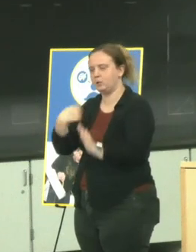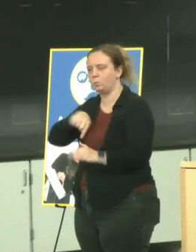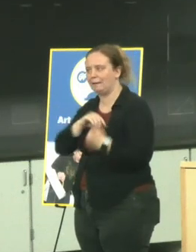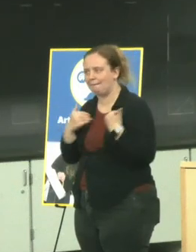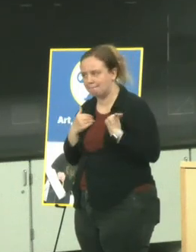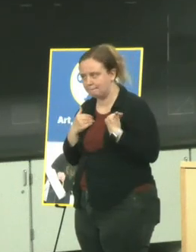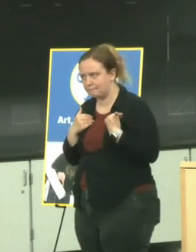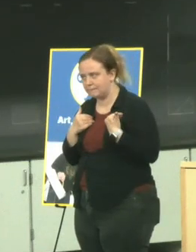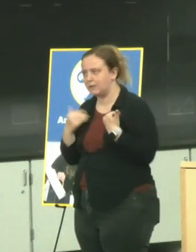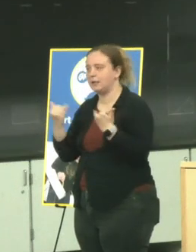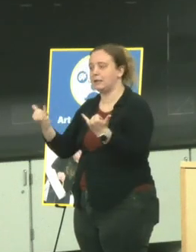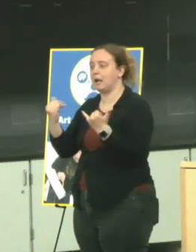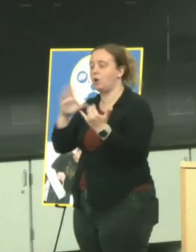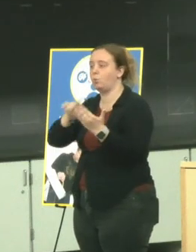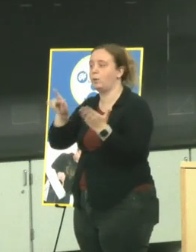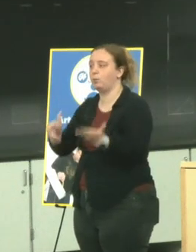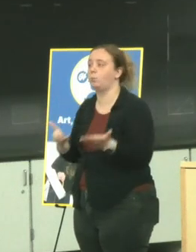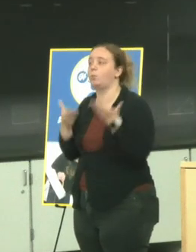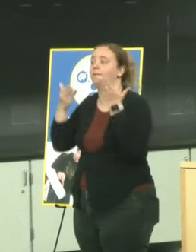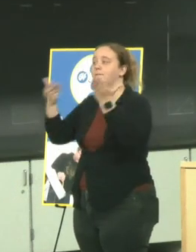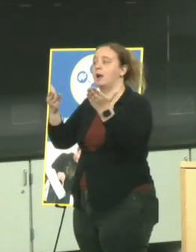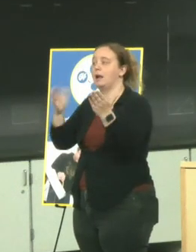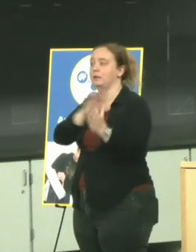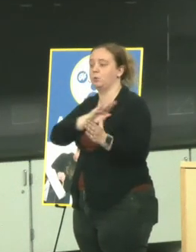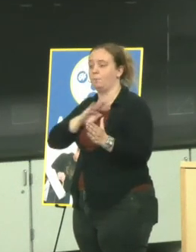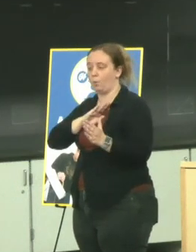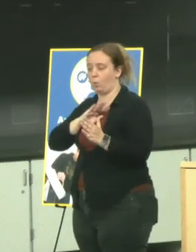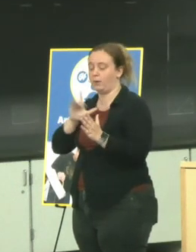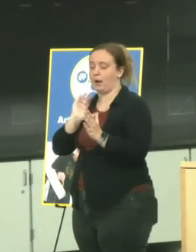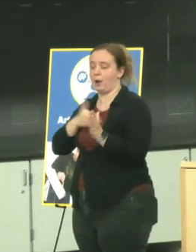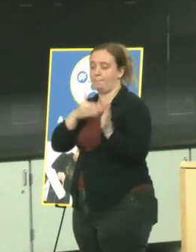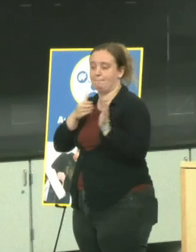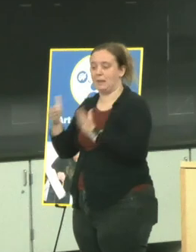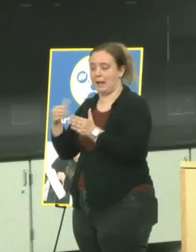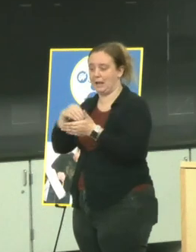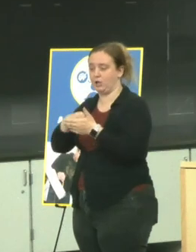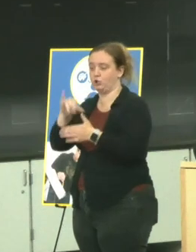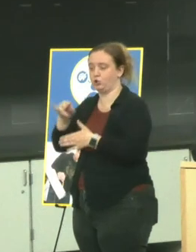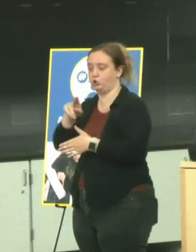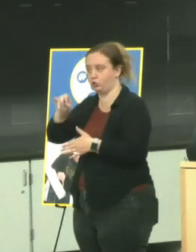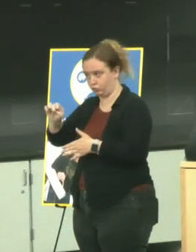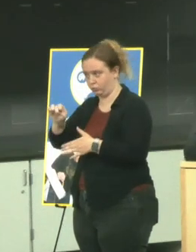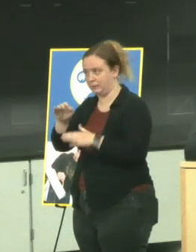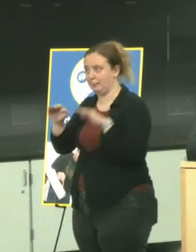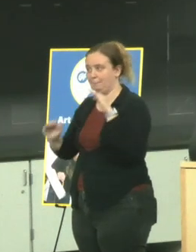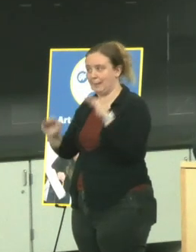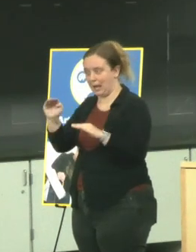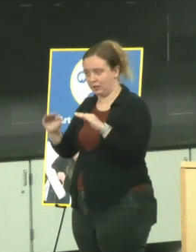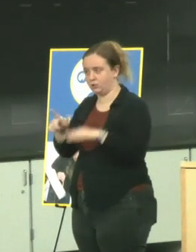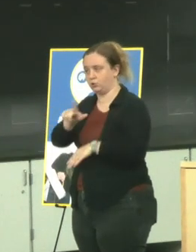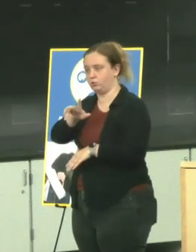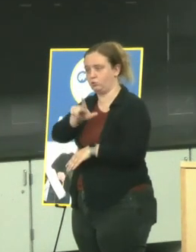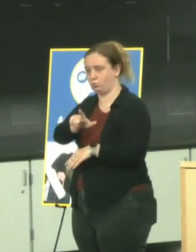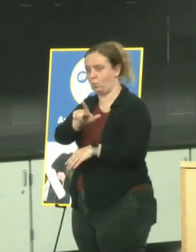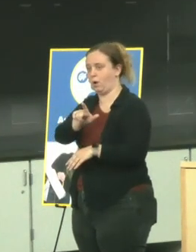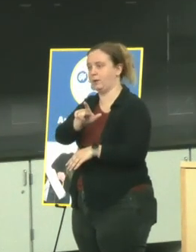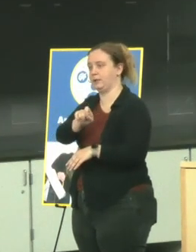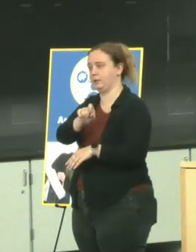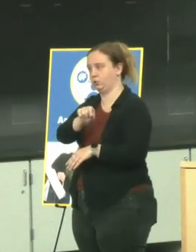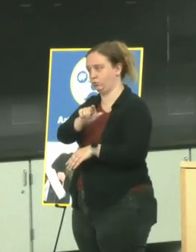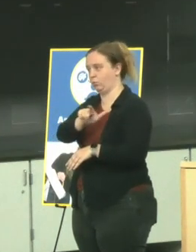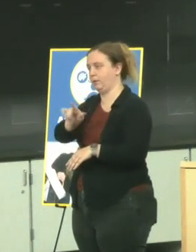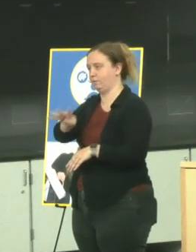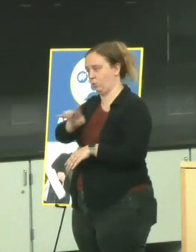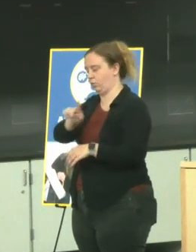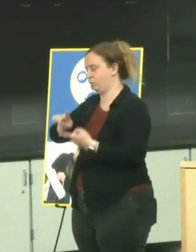plan in June to balance the 24-25 budget. And so in the state of Washington, you cannot submit a budget that's